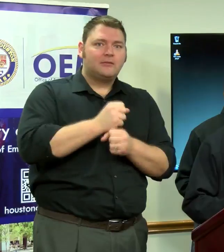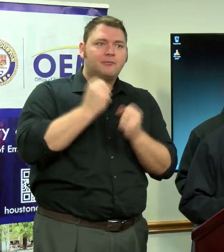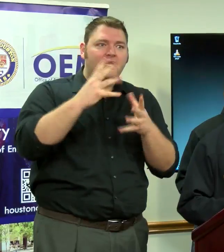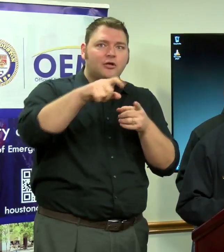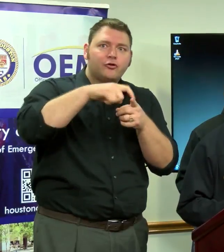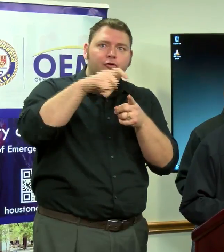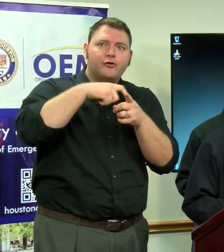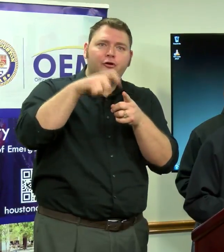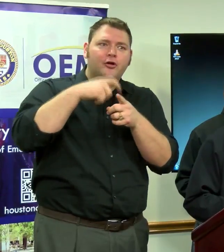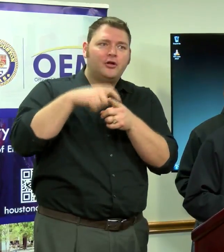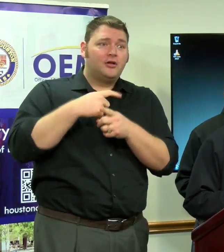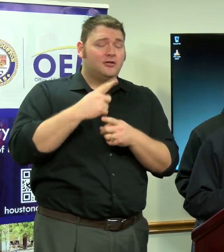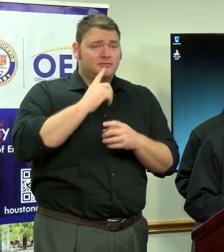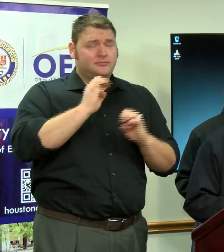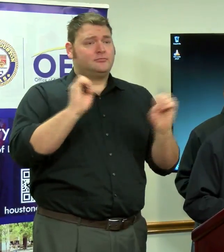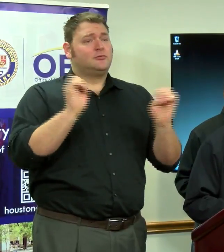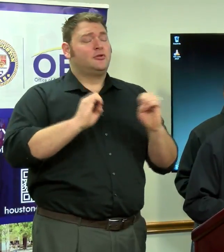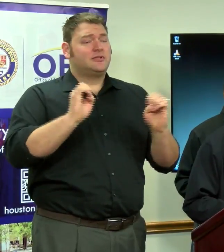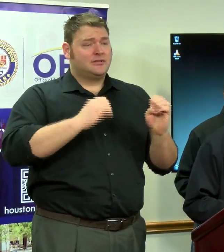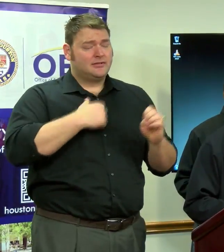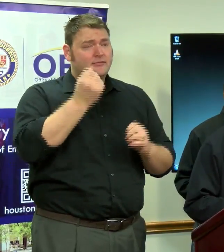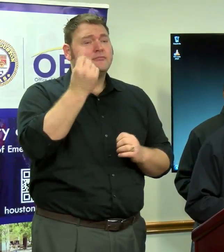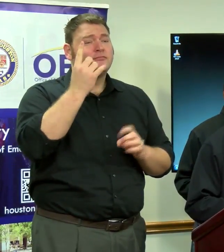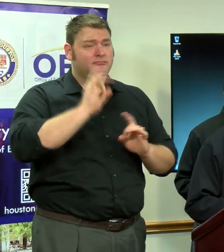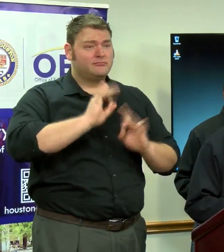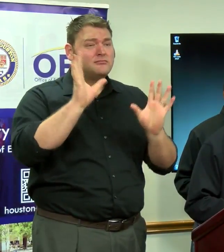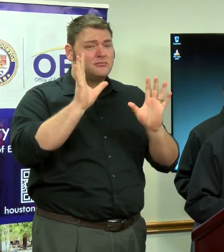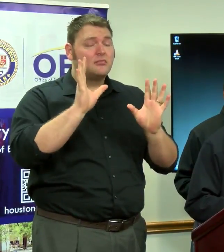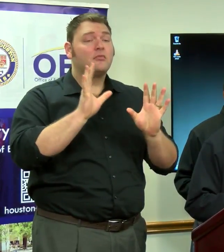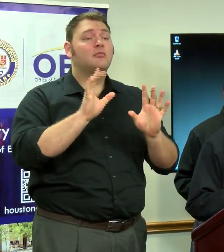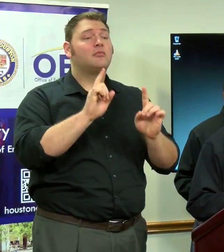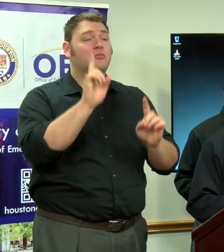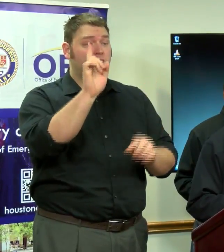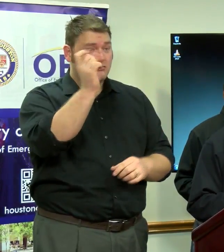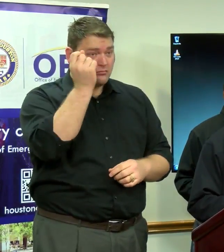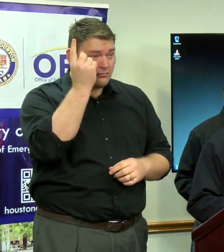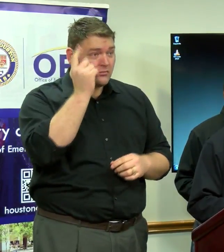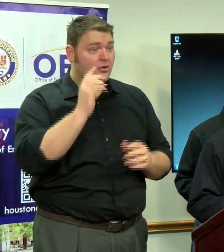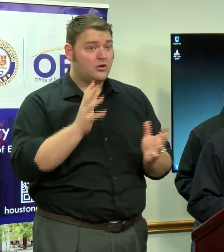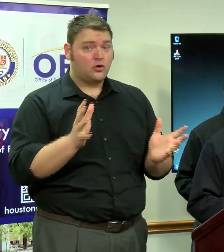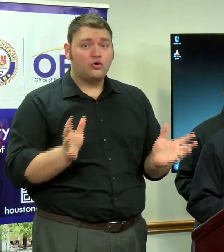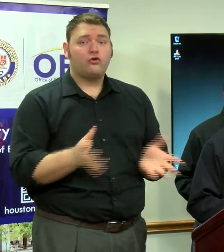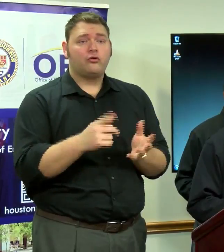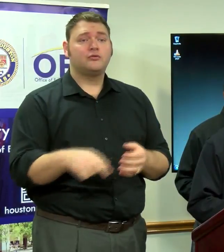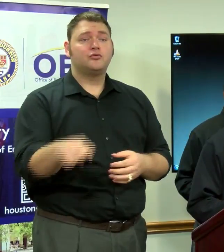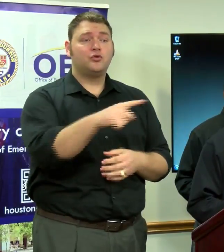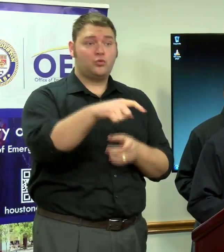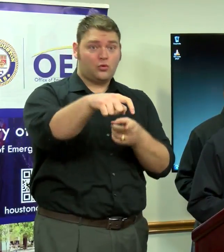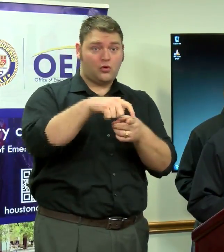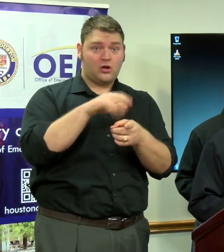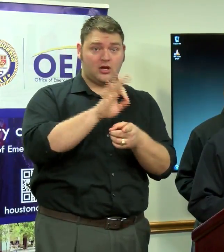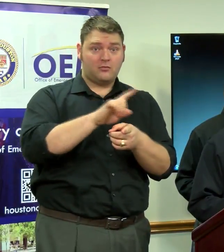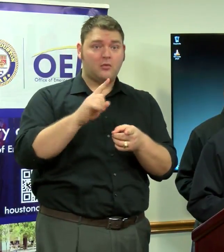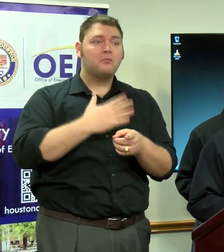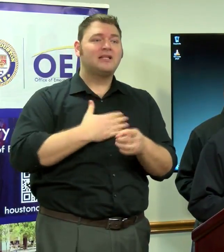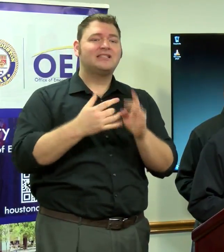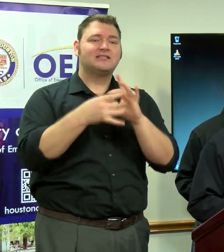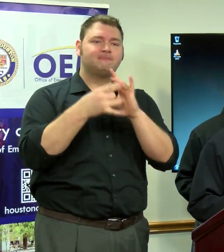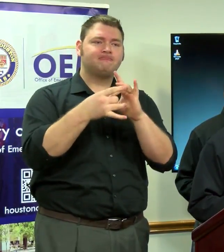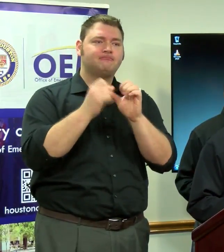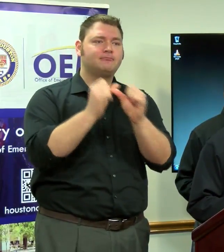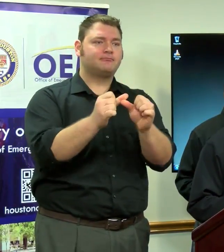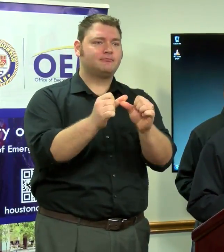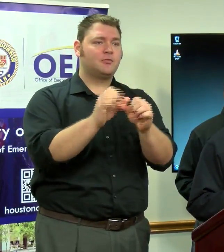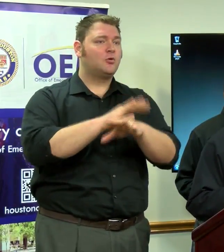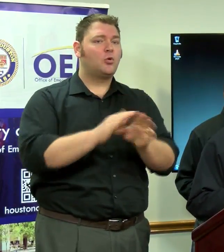the whole region, of course. But we are encouraging citizens to call, when they do call 911, to stay on the line. Do